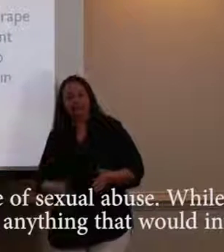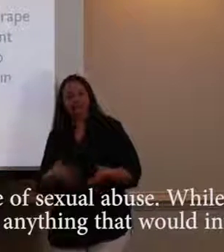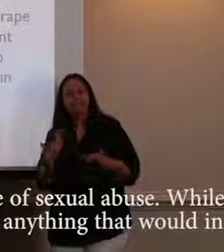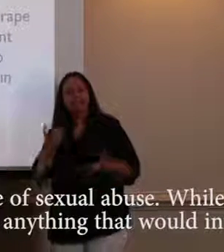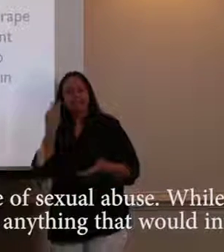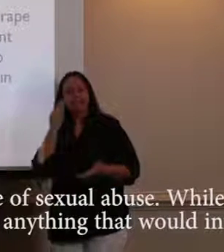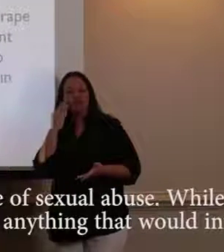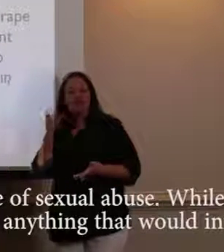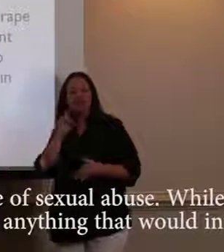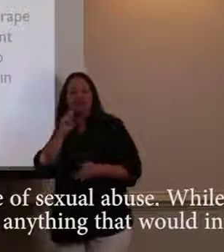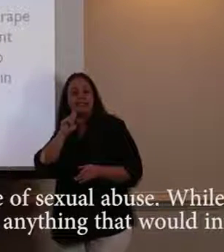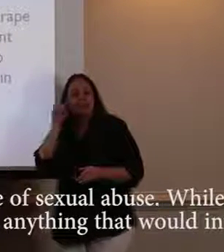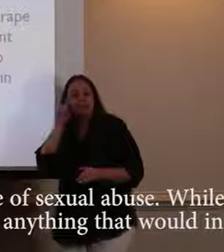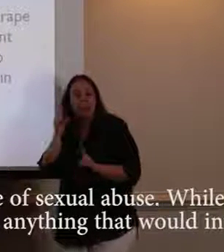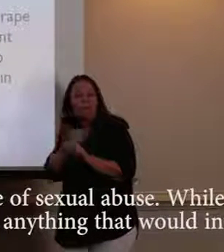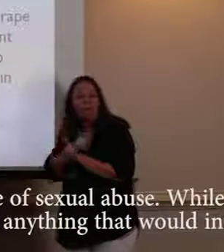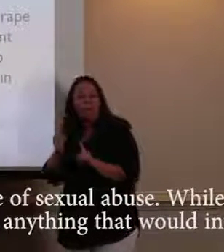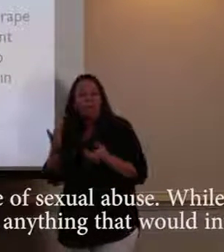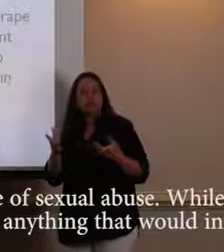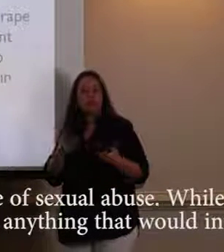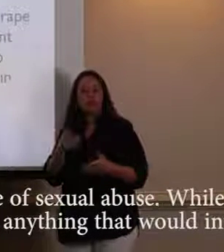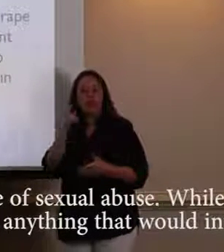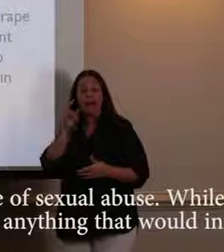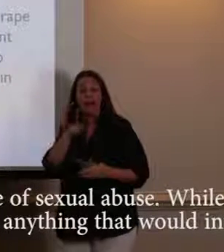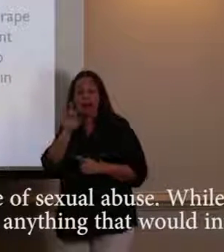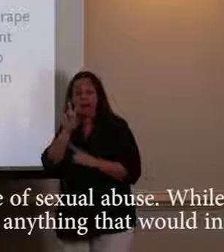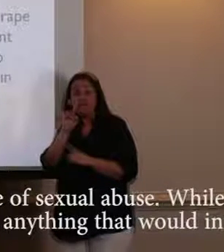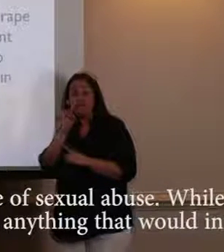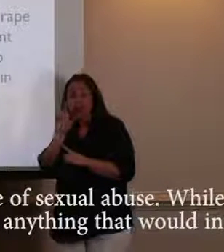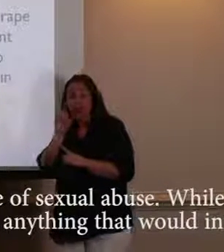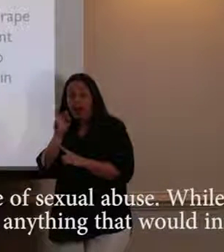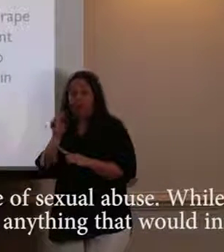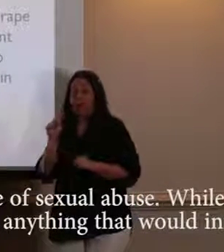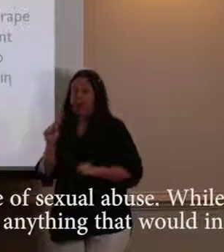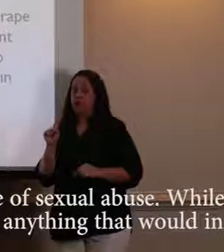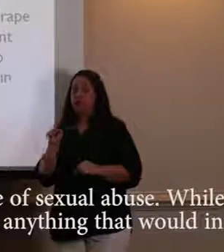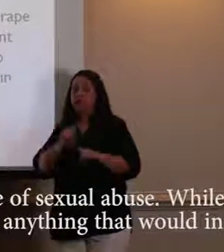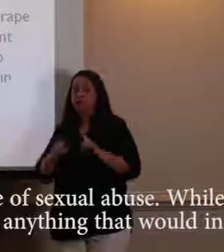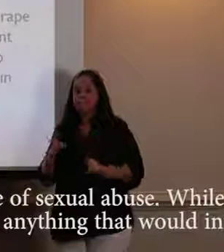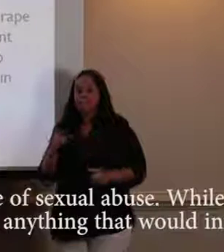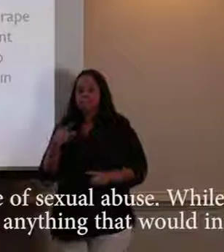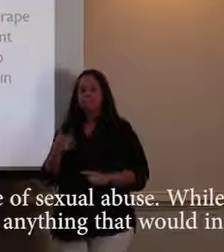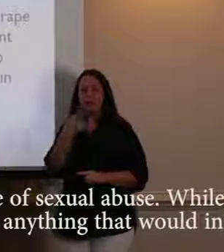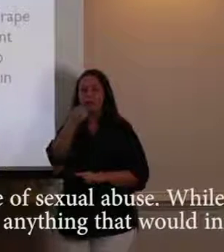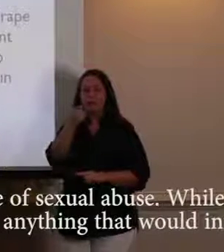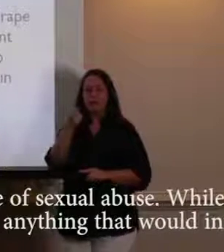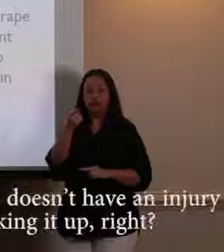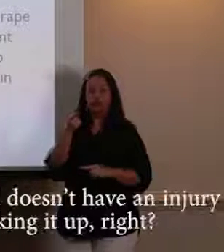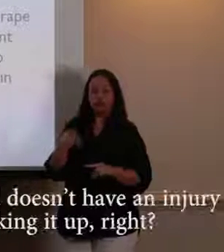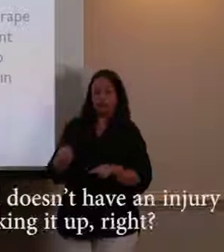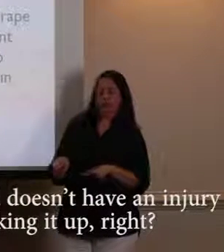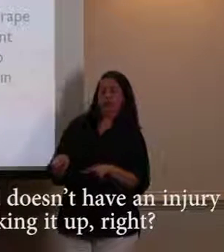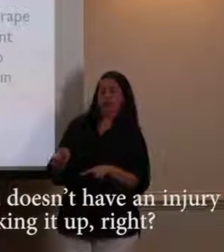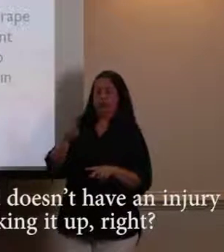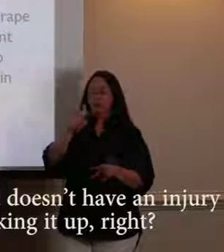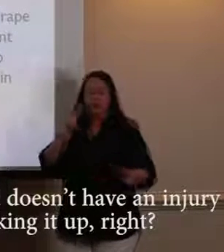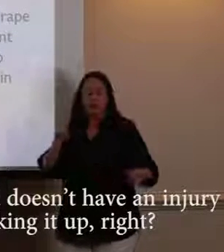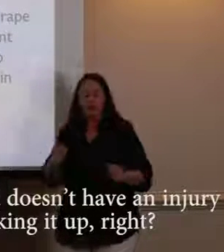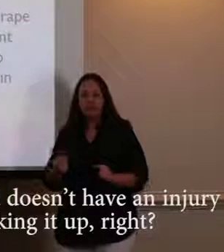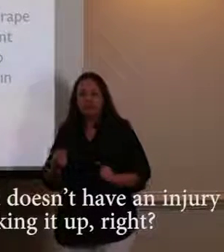sexual abuse. While it is a violent act, it's typically not, anything that would inflict injury. So just because a child